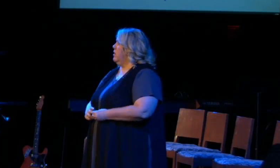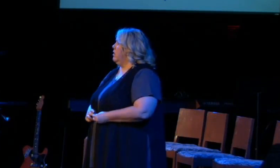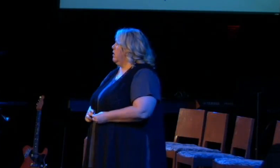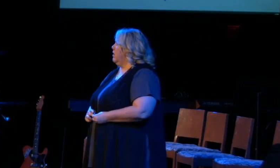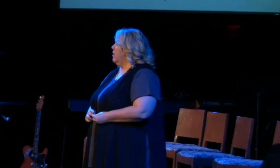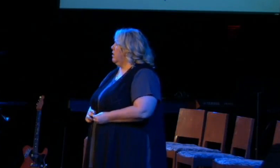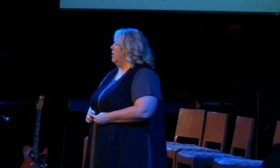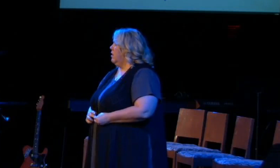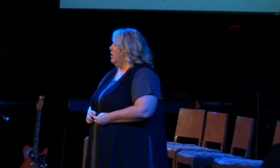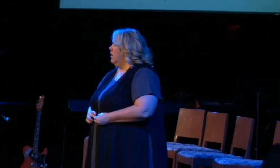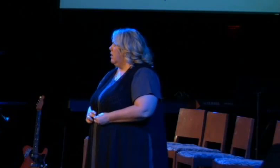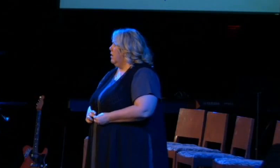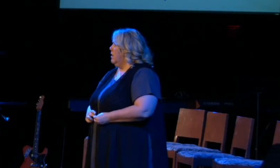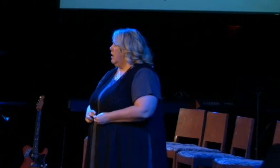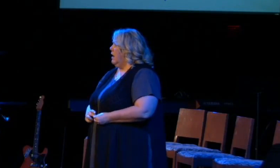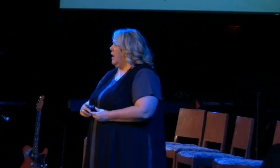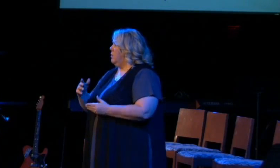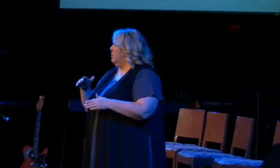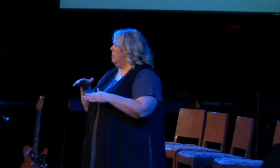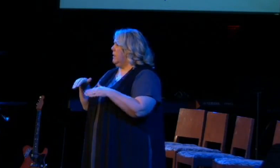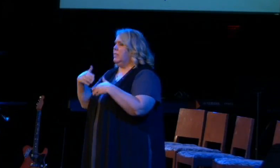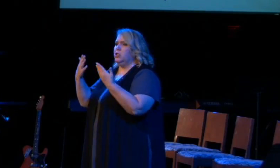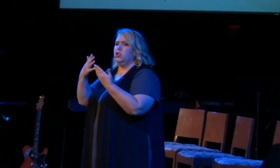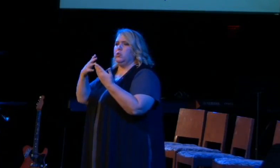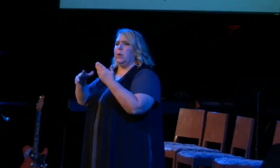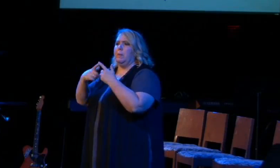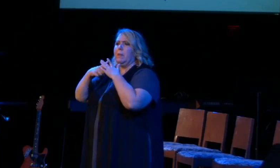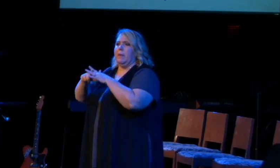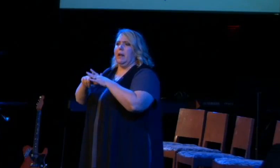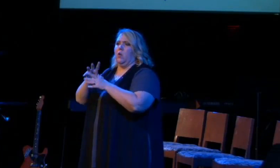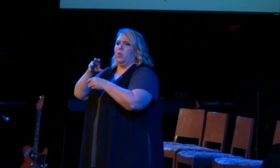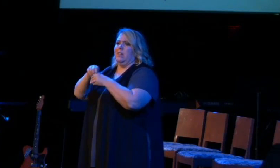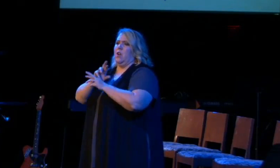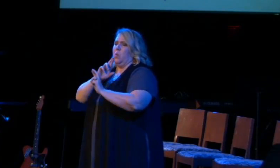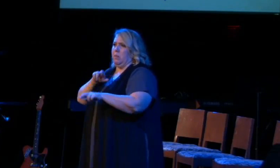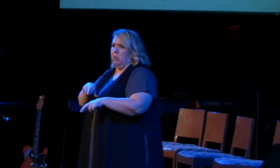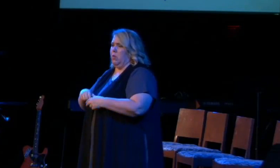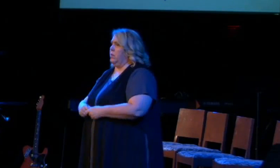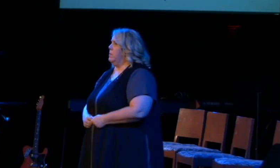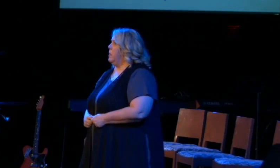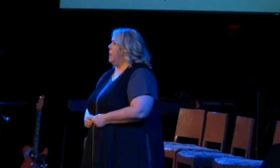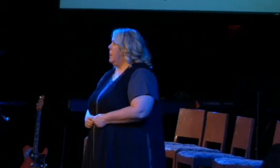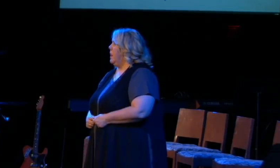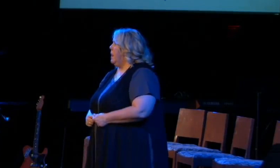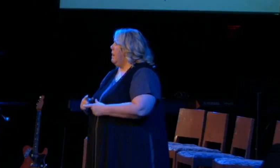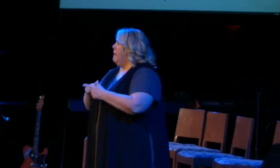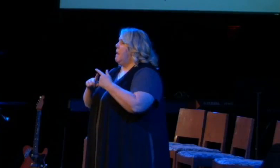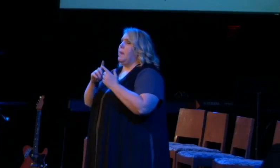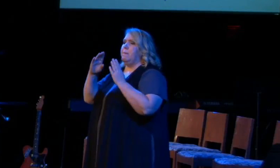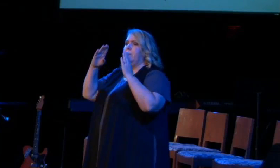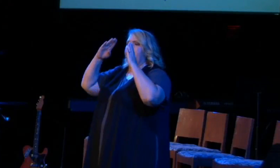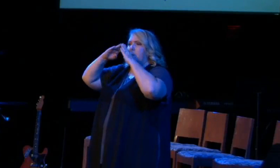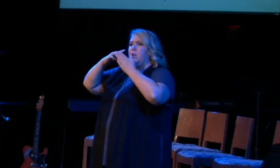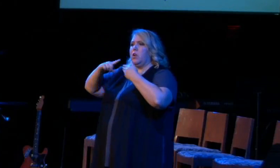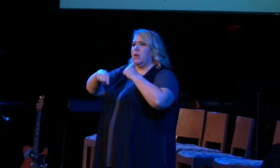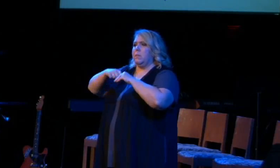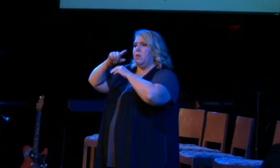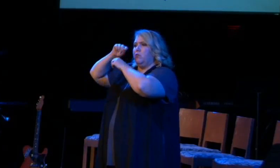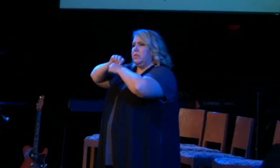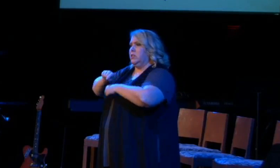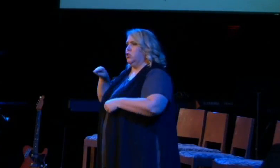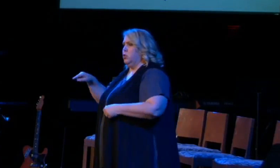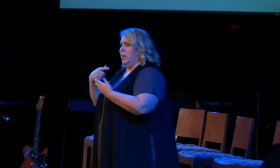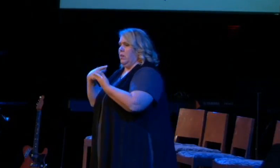it are there in our report. We also, in our conversation back and forth with bishops, talked about the traditional plan. We talked about the